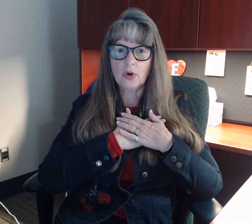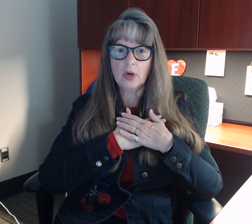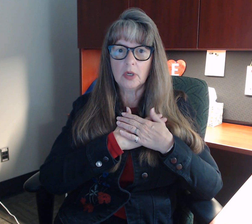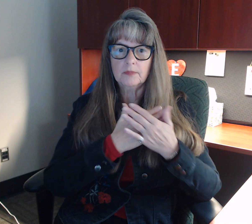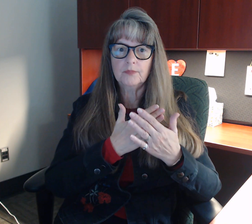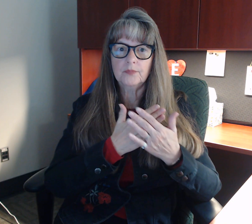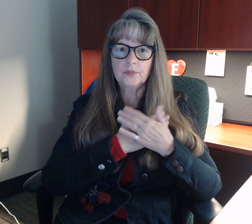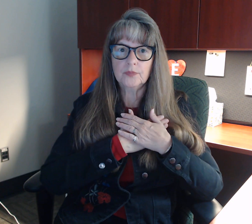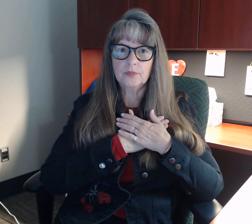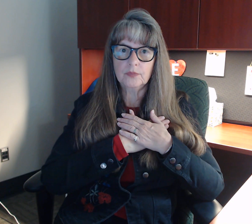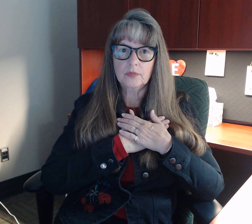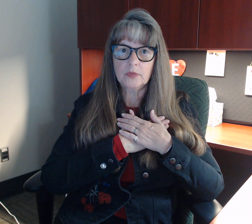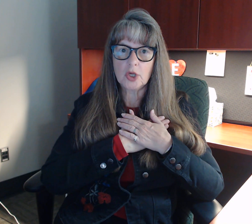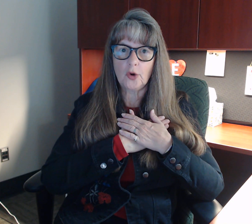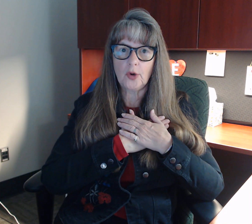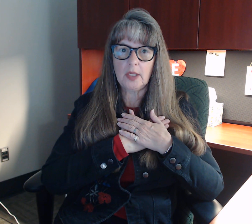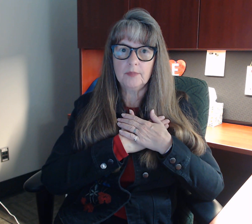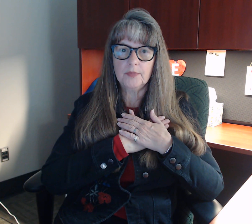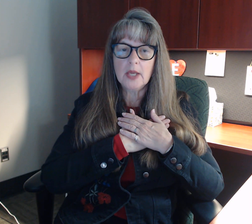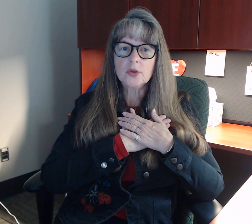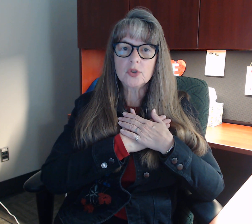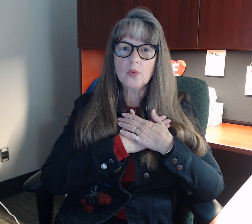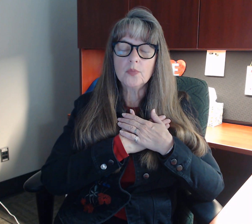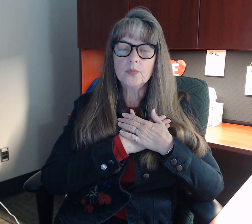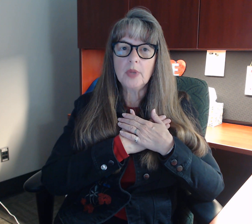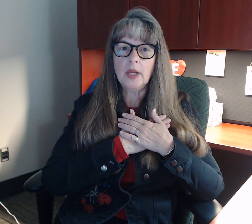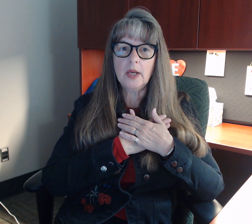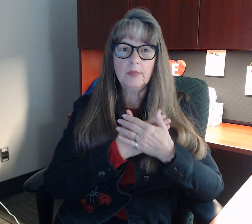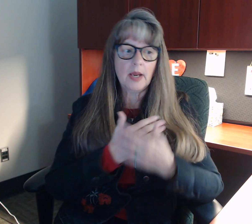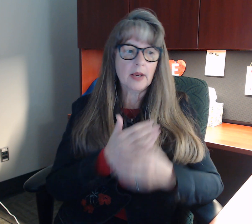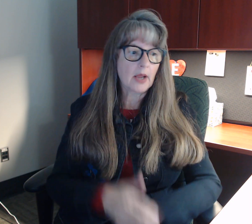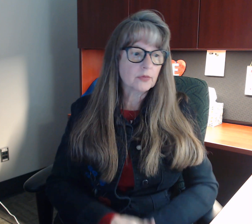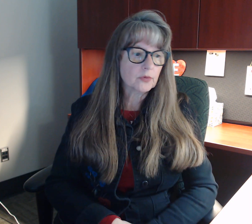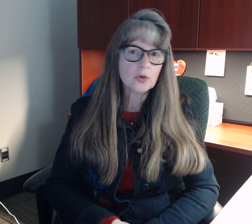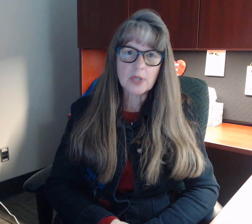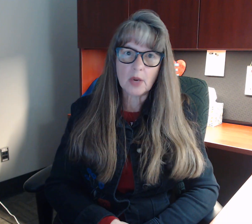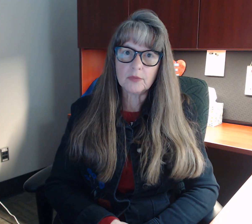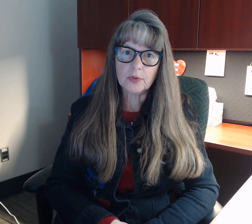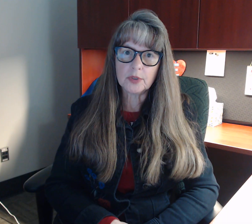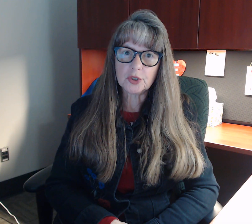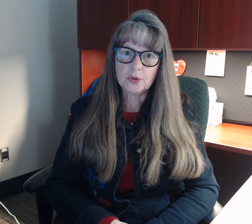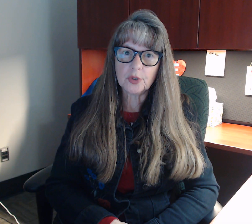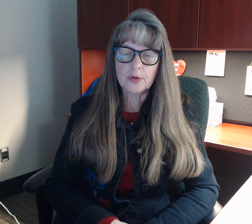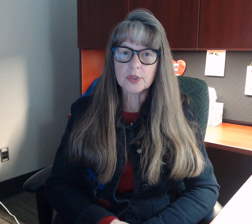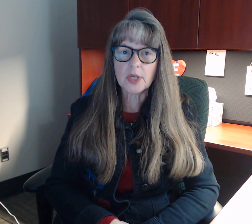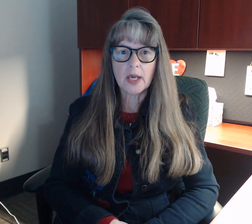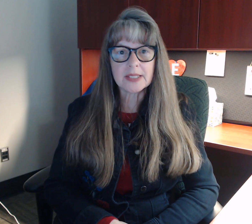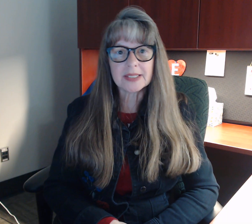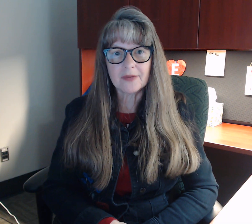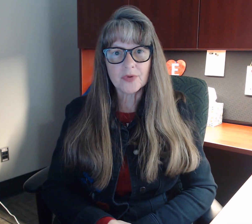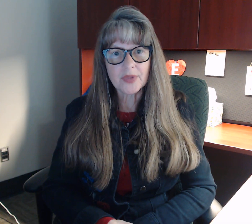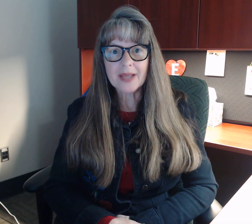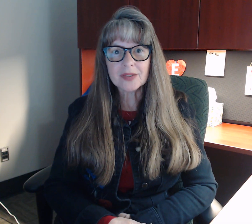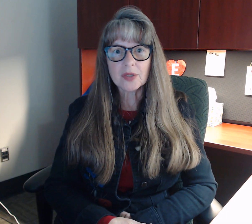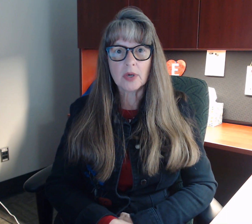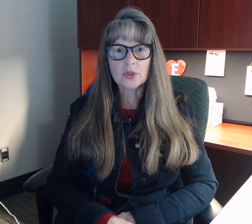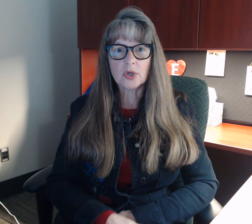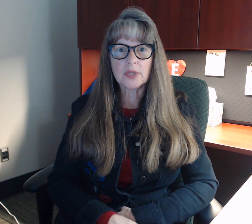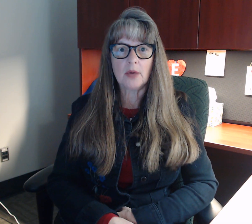heart. Charity. So I chose that one for Ashura. There's not a sign for that, so I chose that one